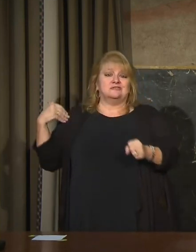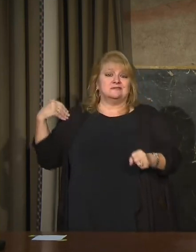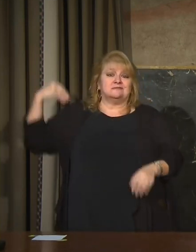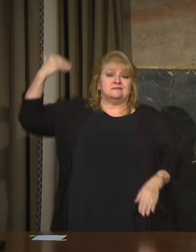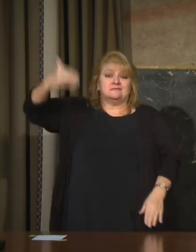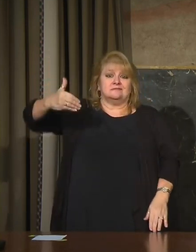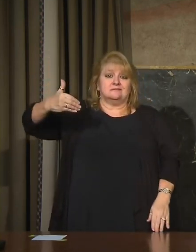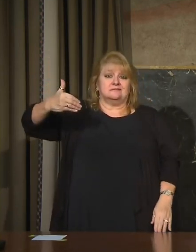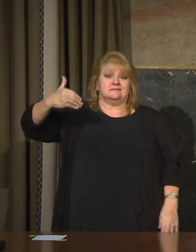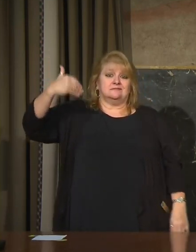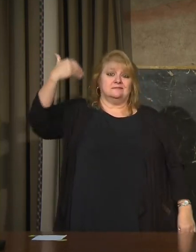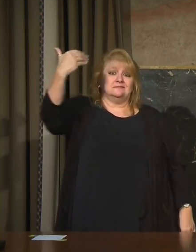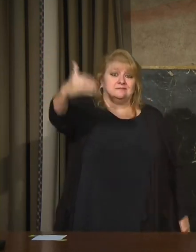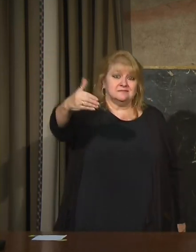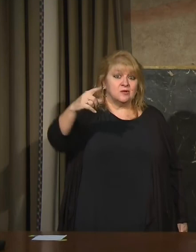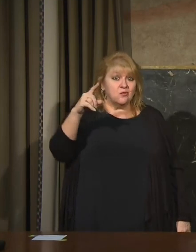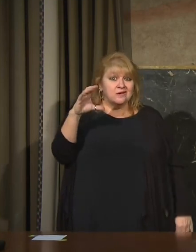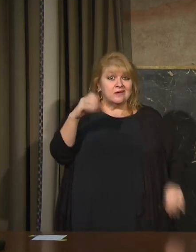This is our moment.